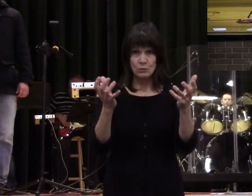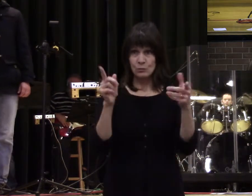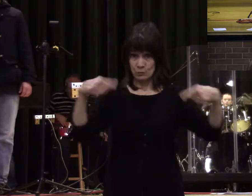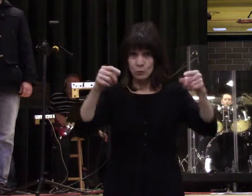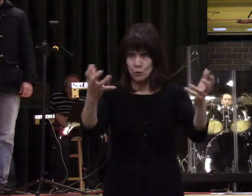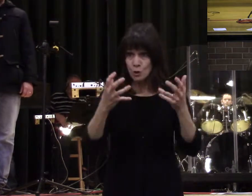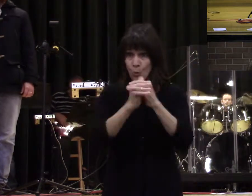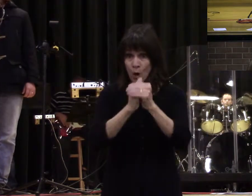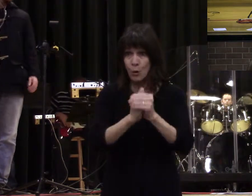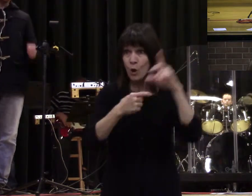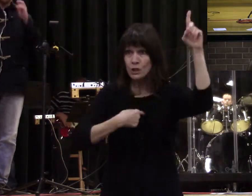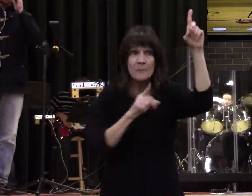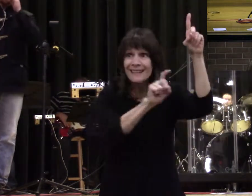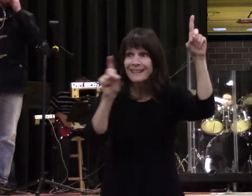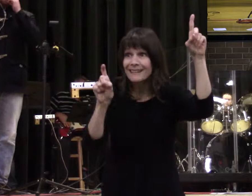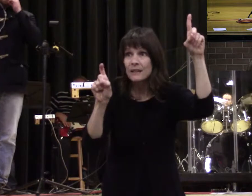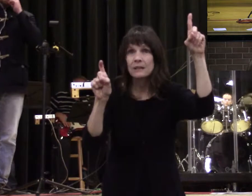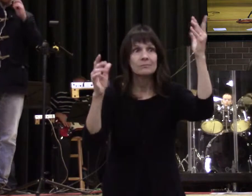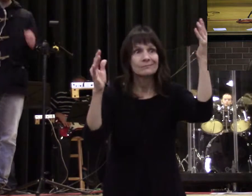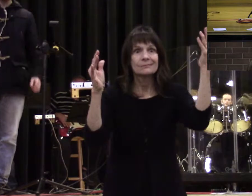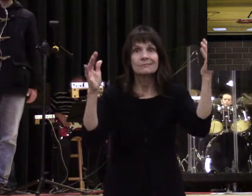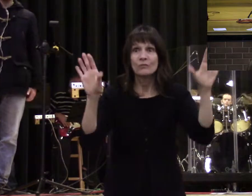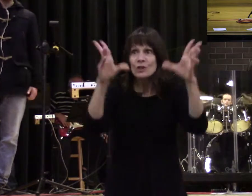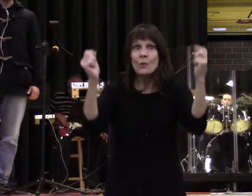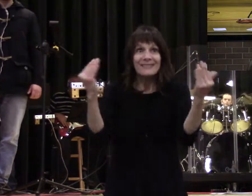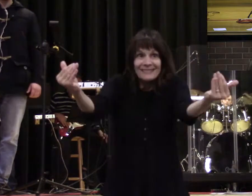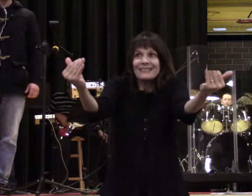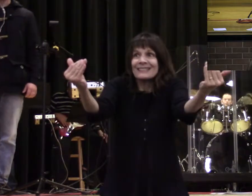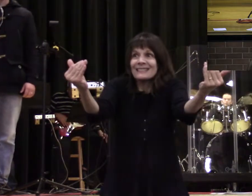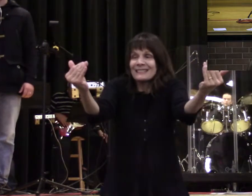do it. Man, do you really want to worship me? Worship me.